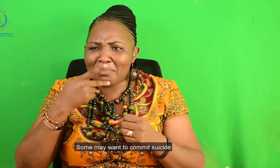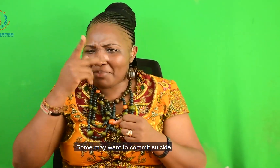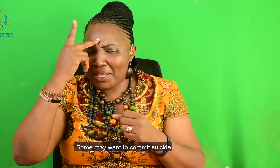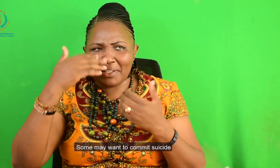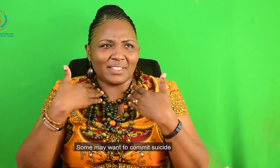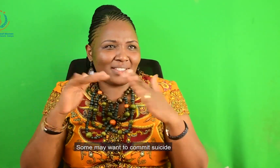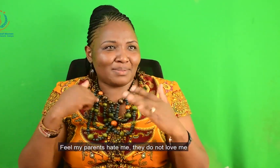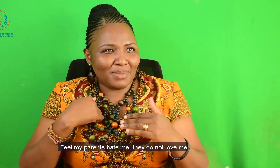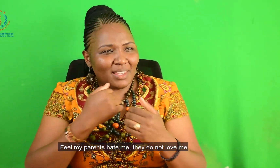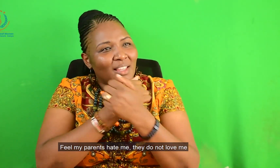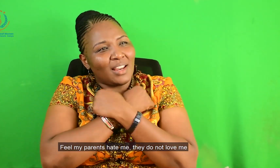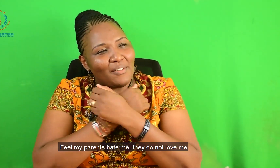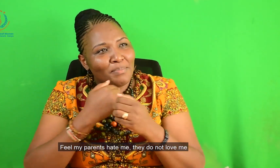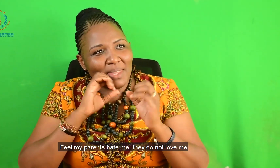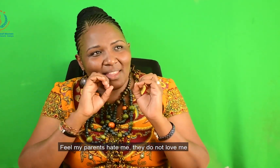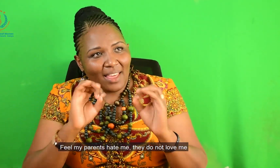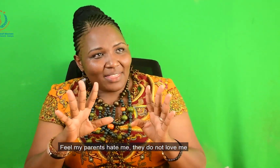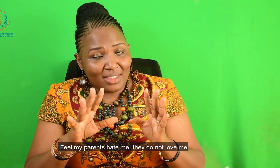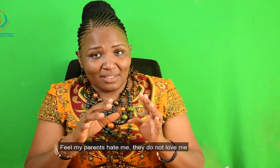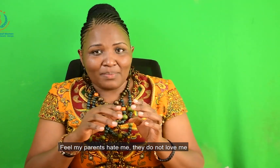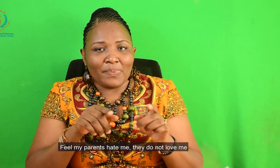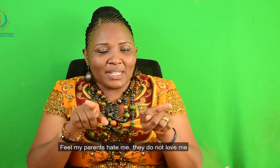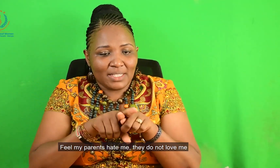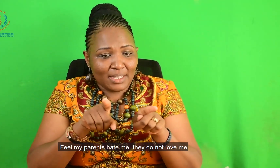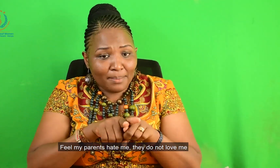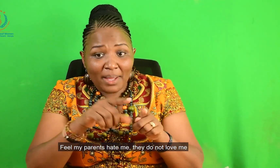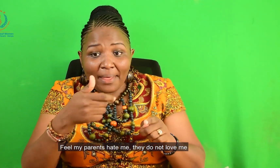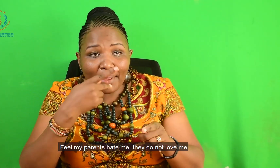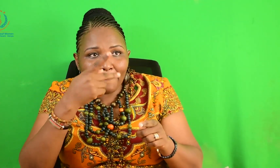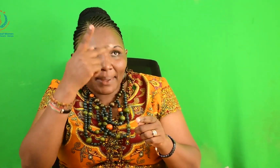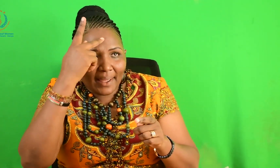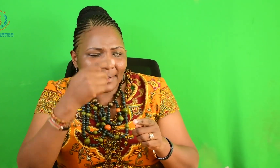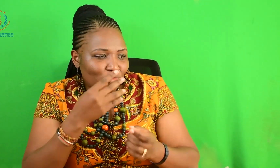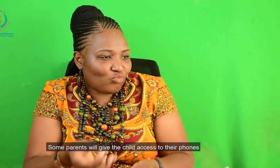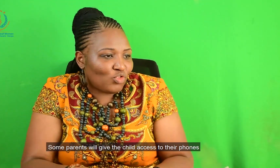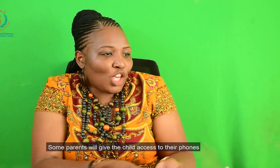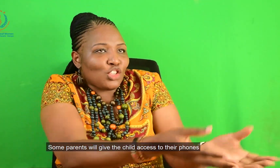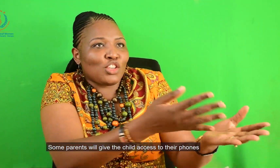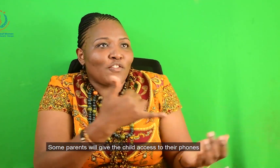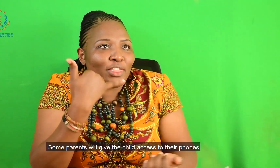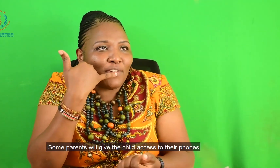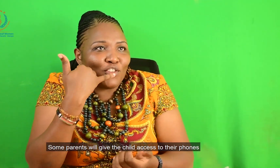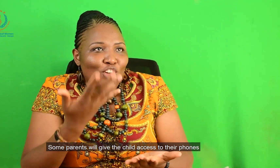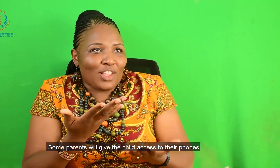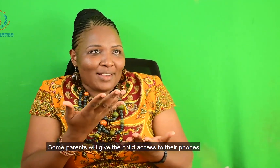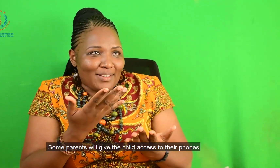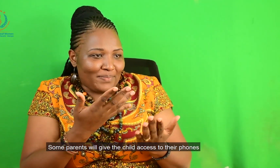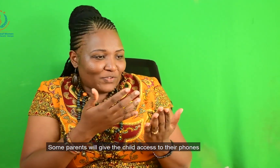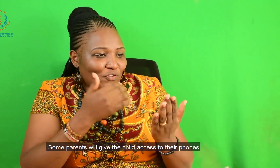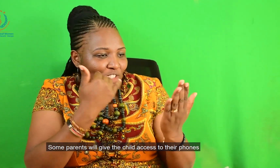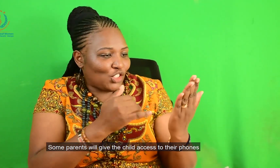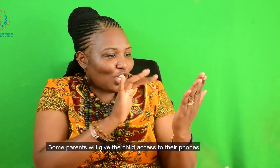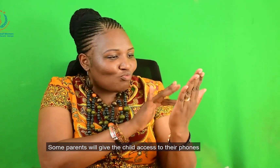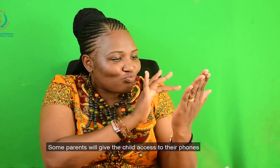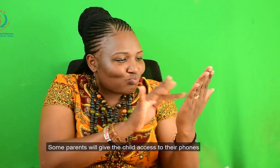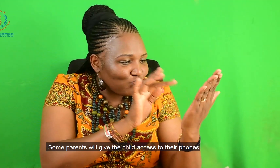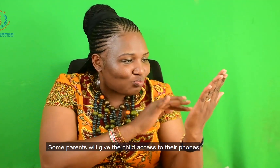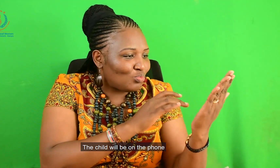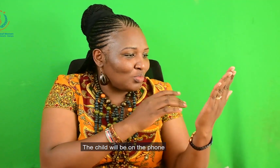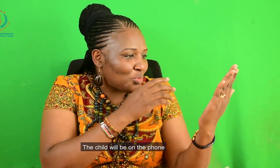commit suicide. They feel that my parents hate me, they do not love me. Some parents will also give their child access to their phone, so the child will